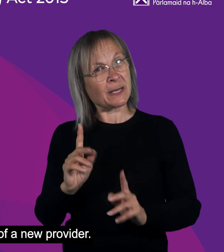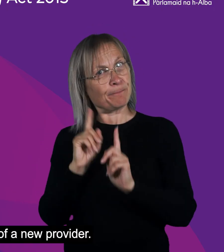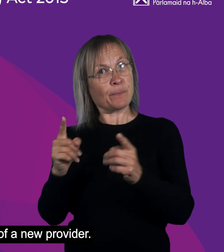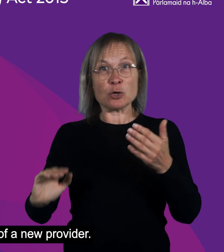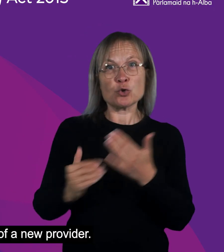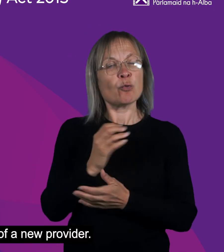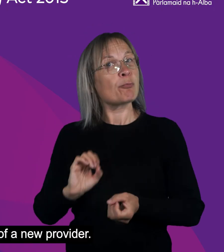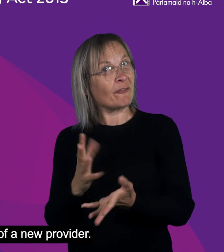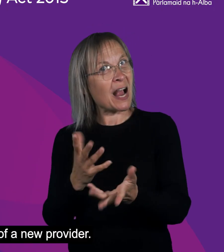provider.